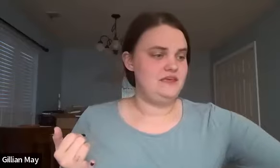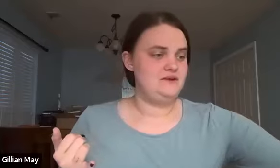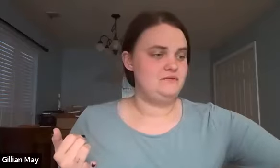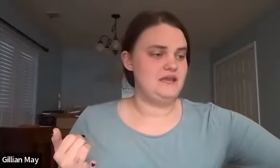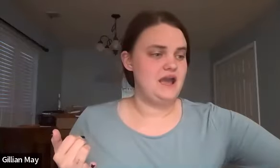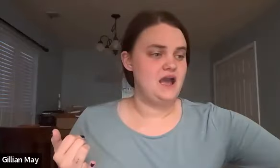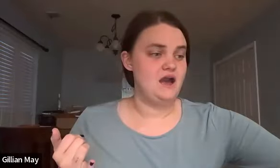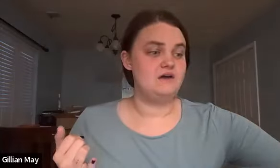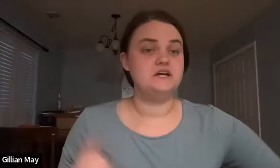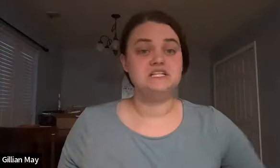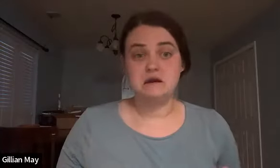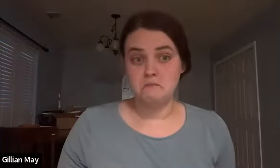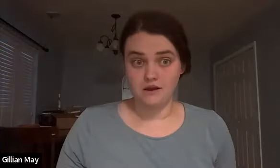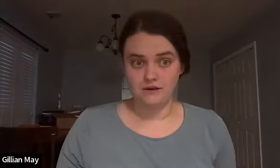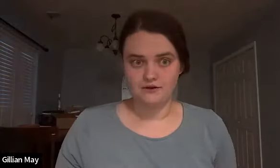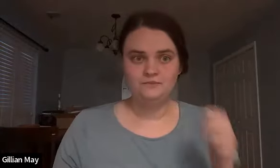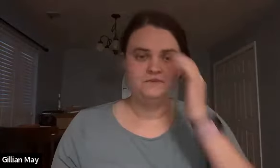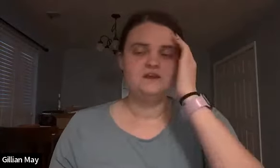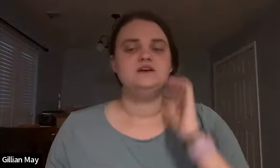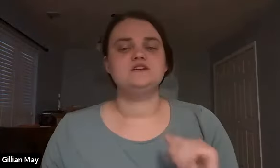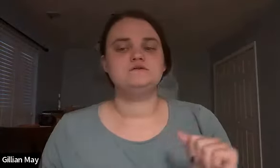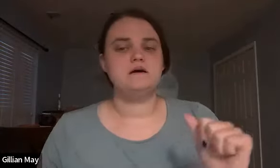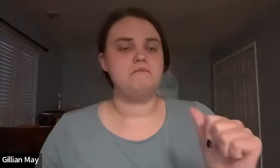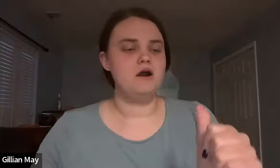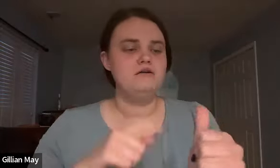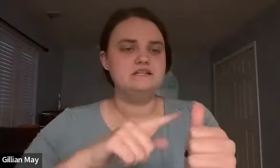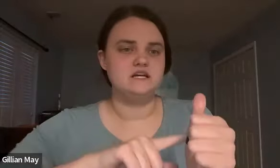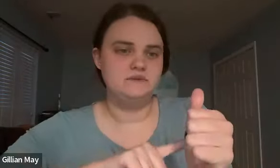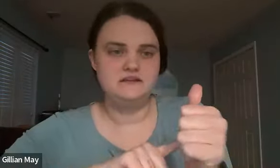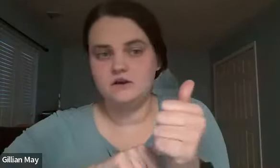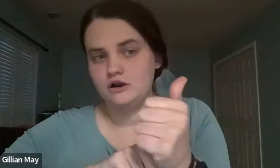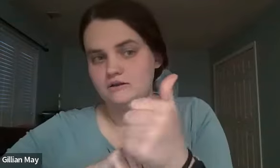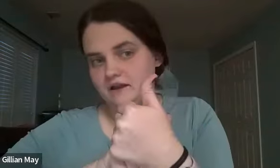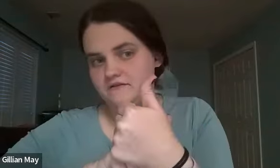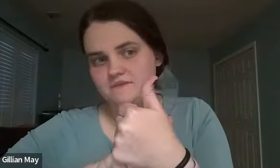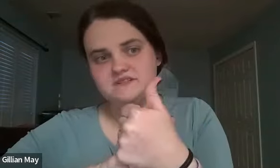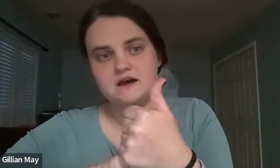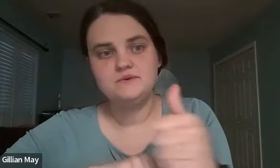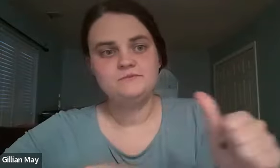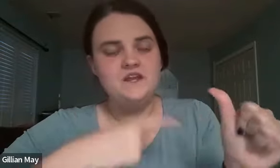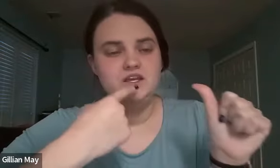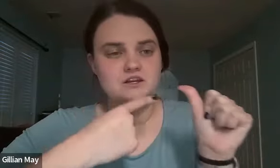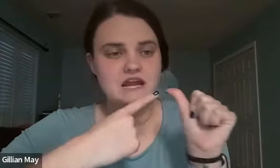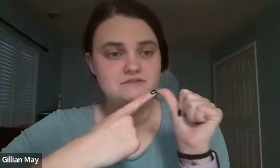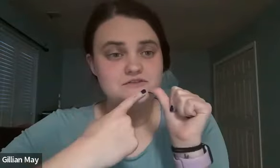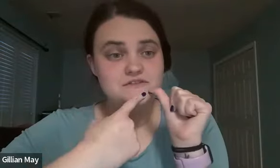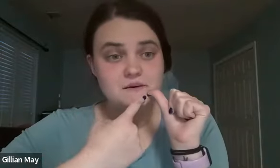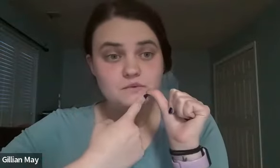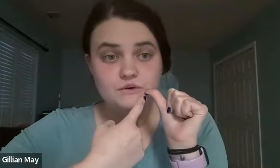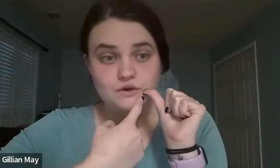Then we have tomorrow. So tomorrow is going to be our thumbs up. You're going to have your thumb go in the